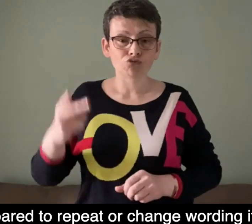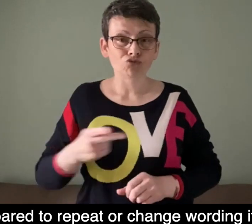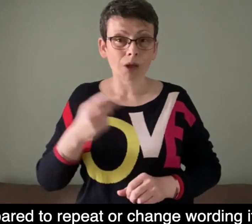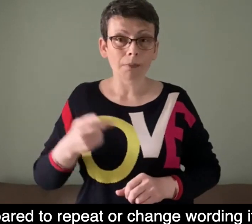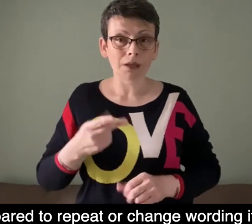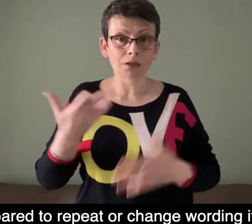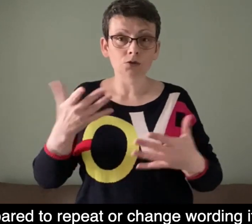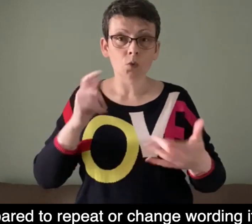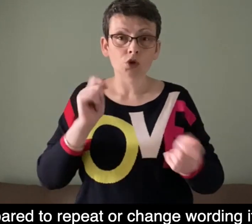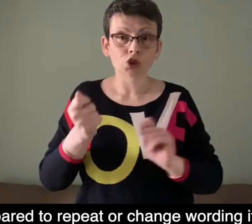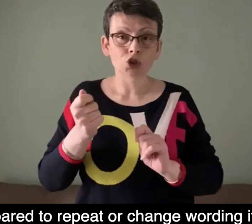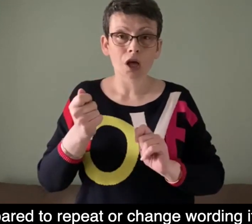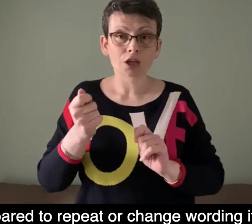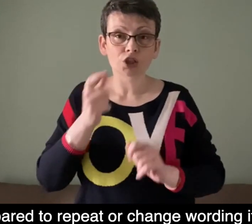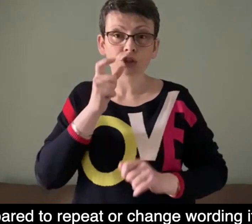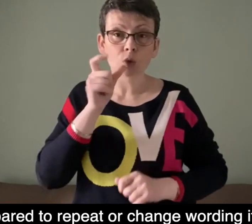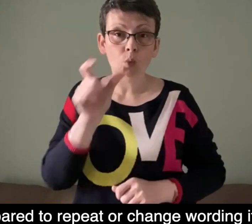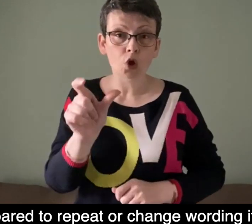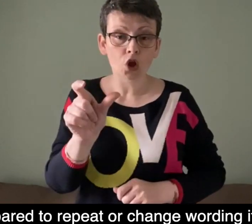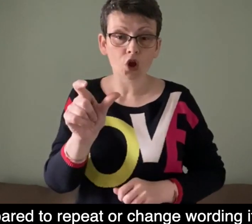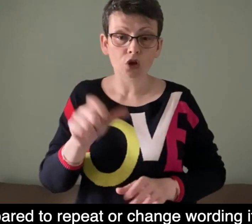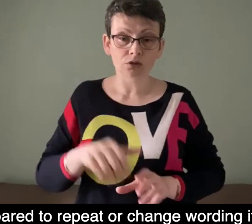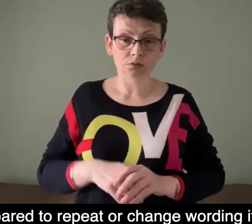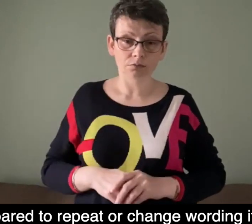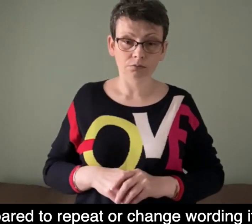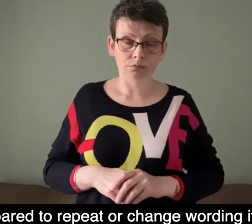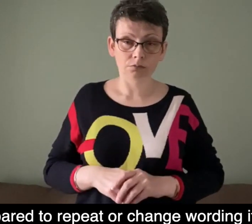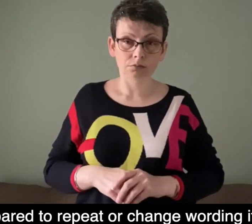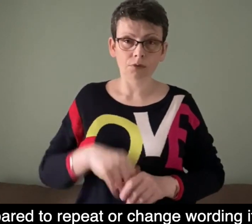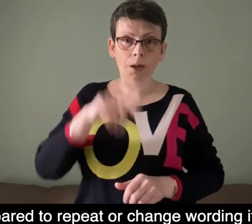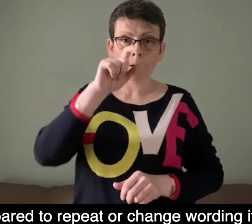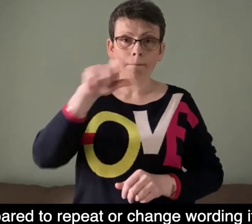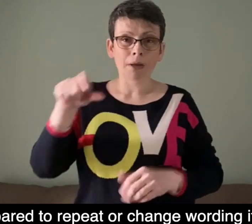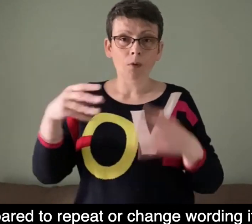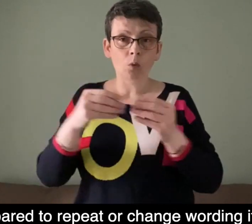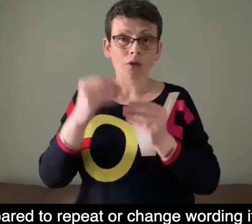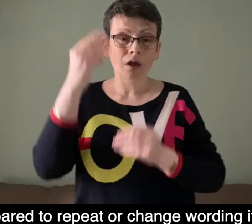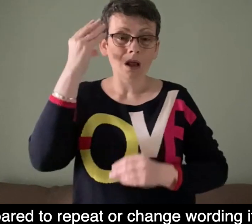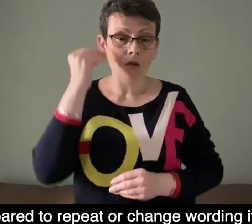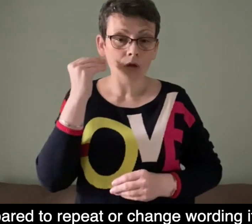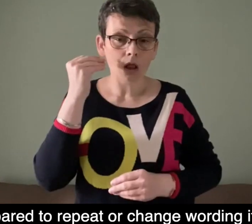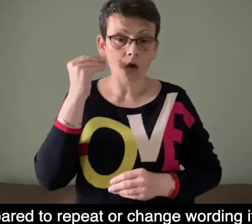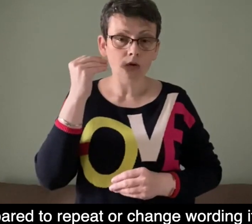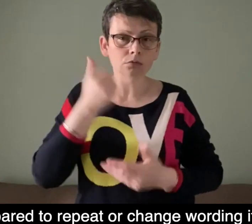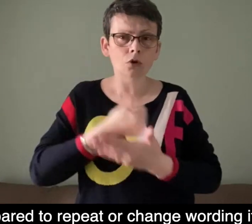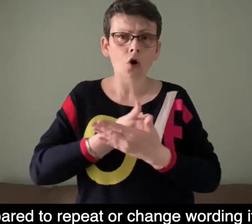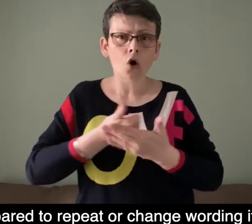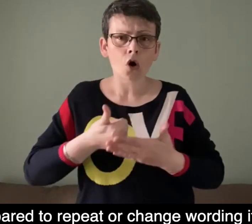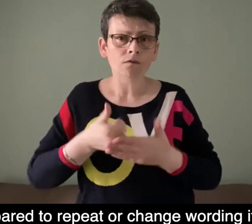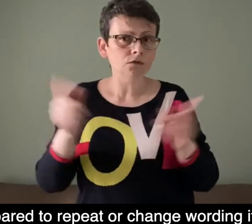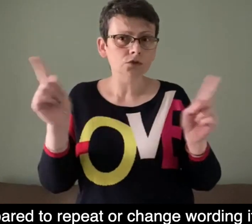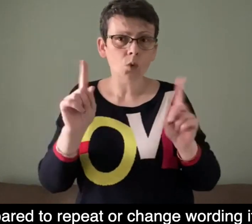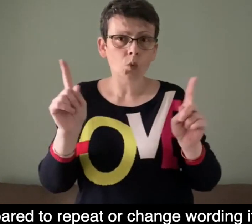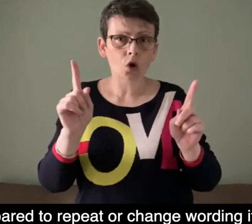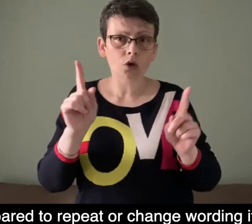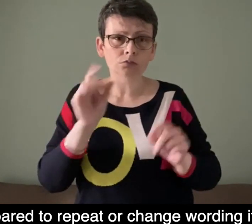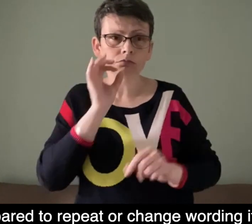Be prepared to repeat or change your wording if necessary. It's very normal for us to ask you to